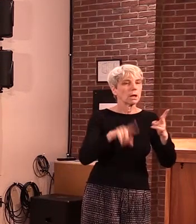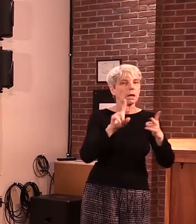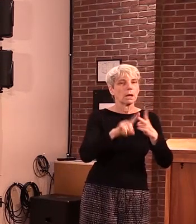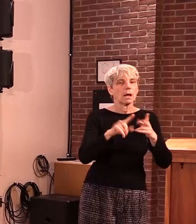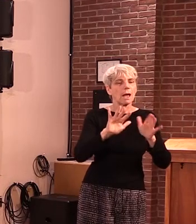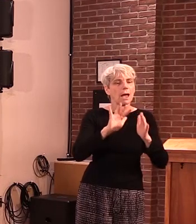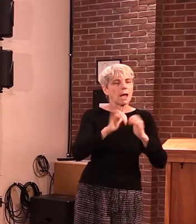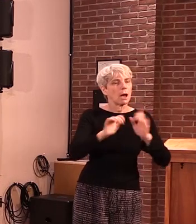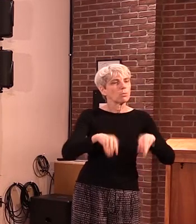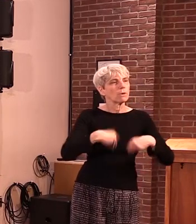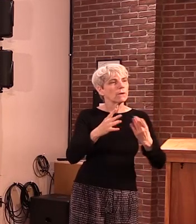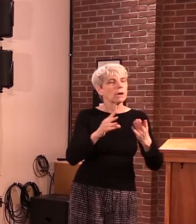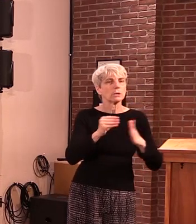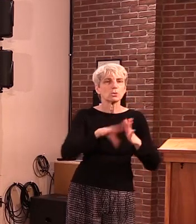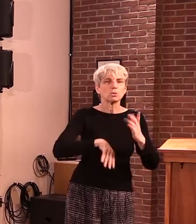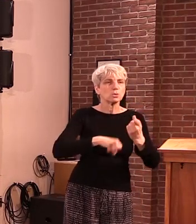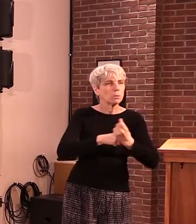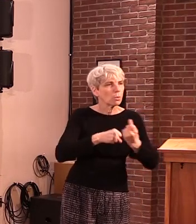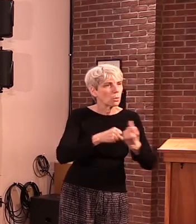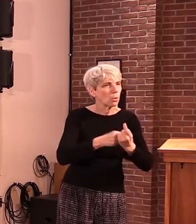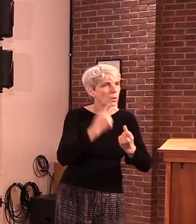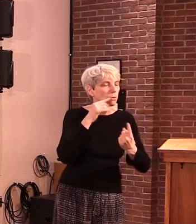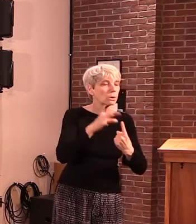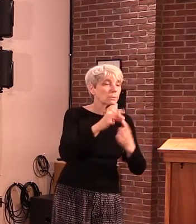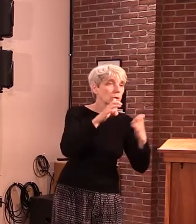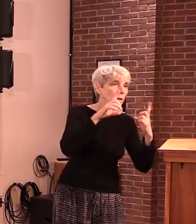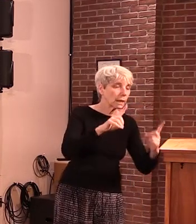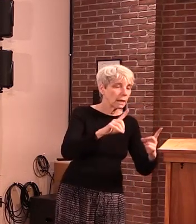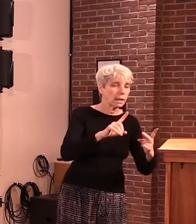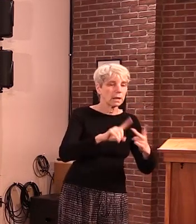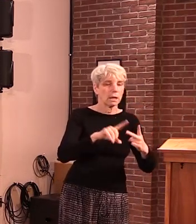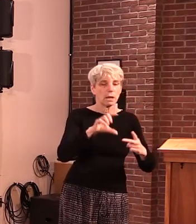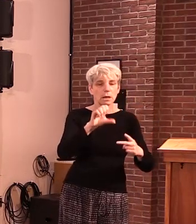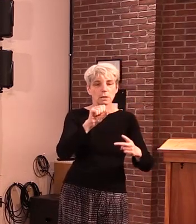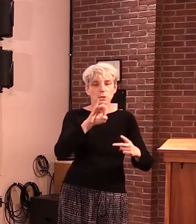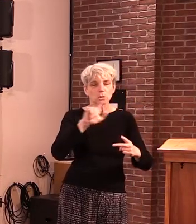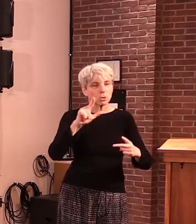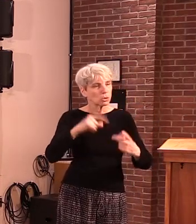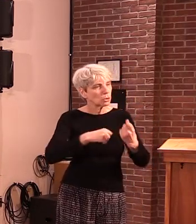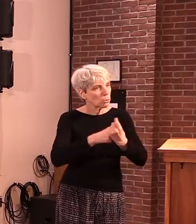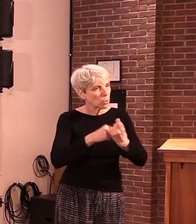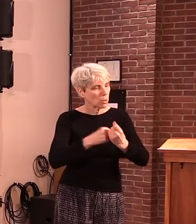supports, including guidance on special education and social and emotional support systems.